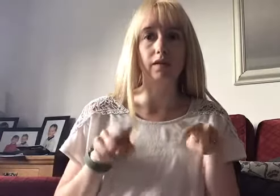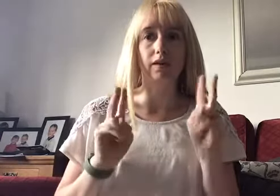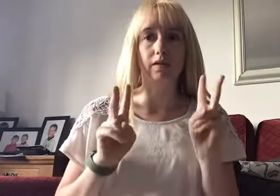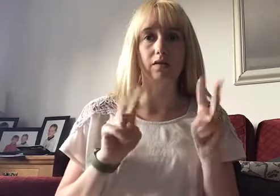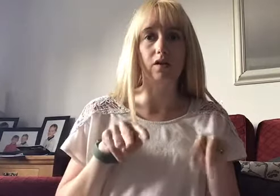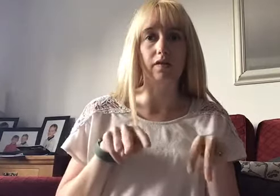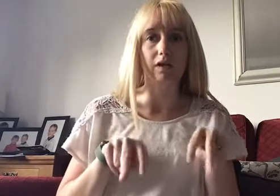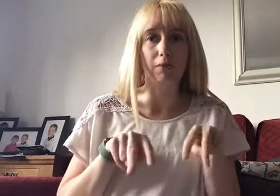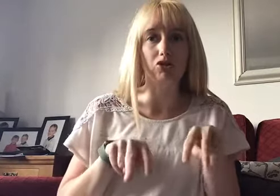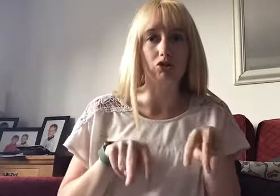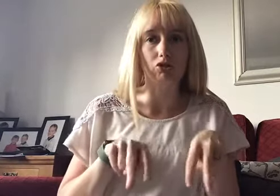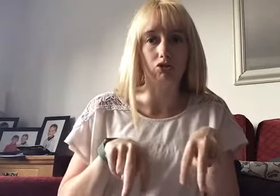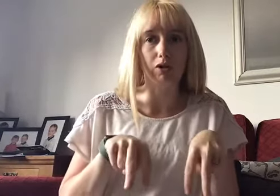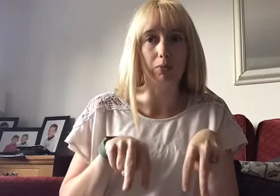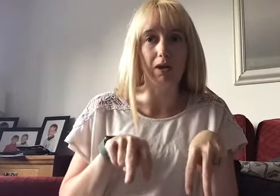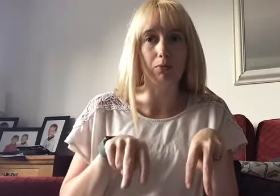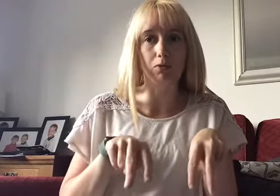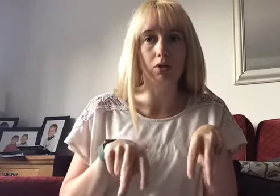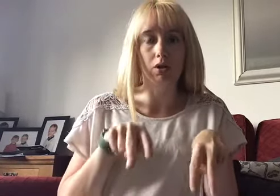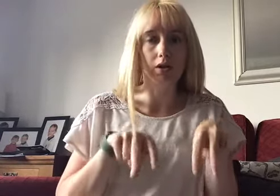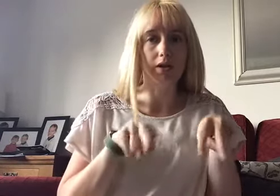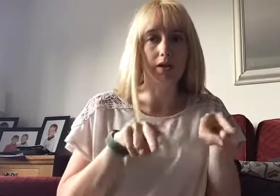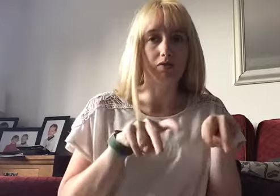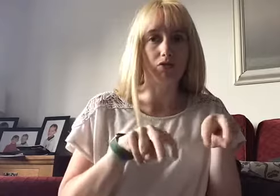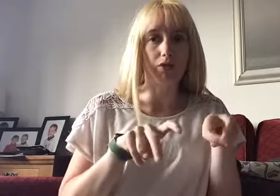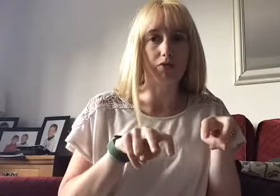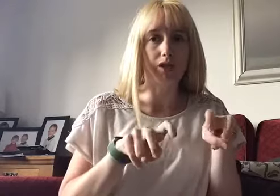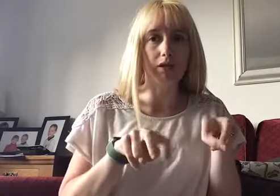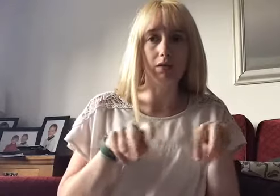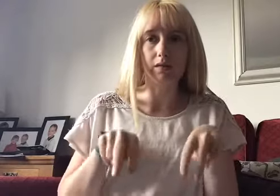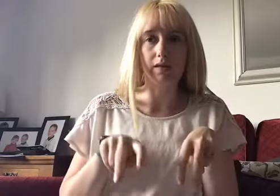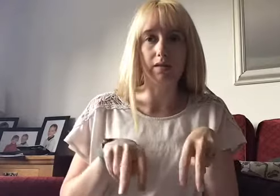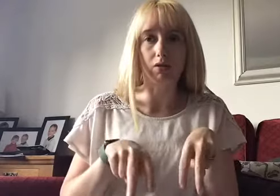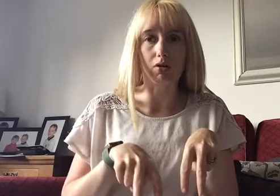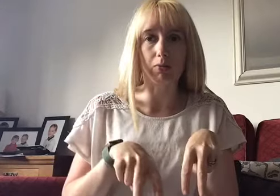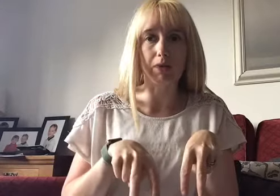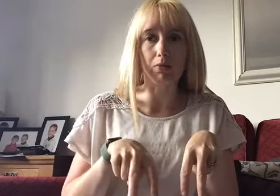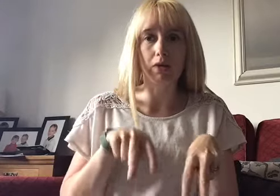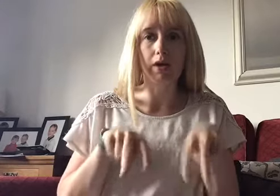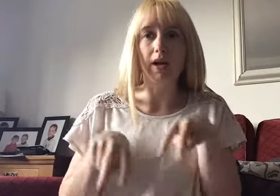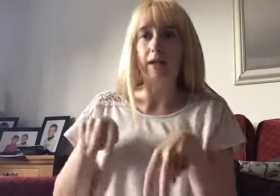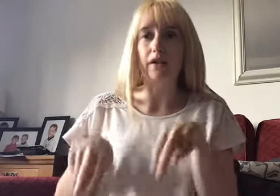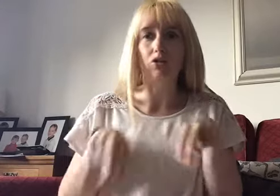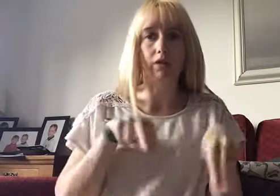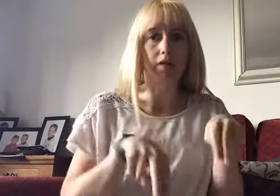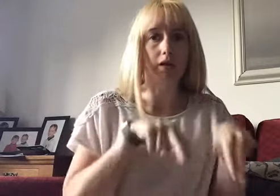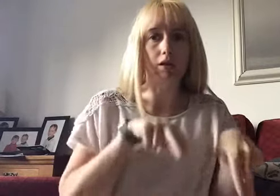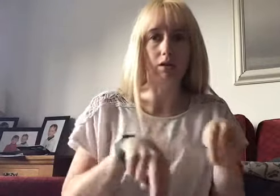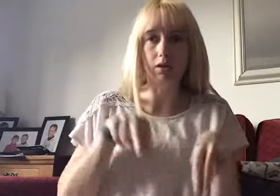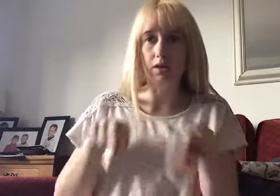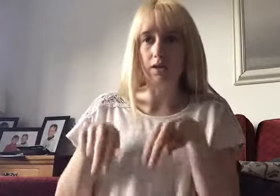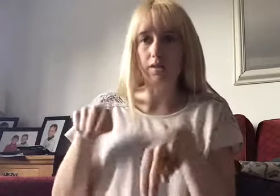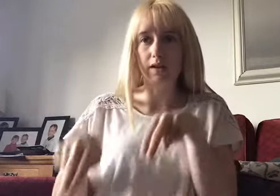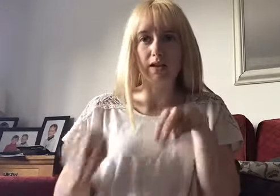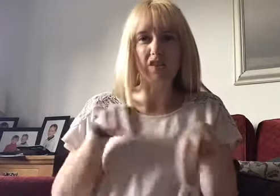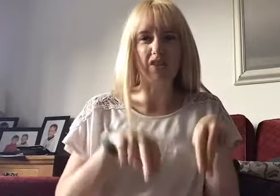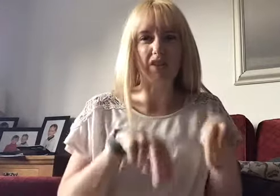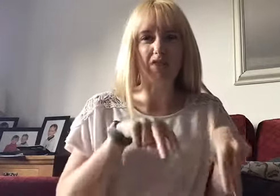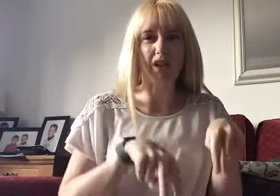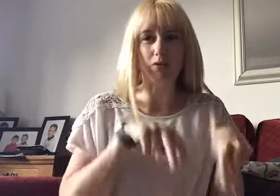So dancing, imagine you're two little people, and they're two little feet. So these are our little people, and they're dancing. So they're dancing around.